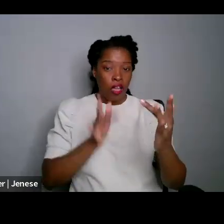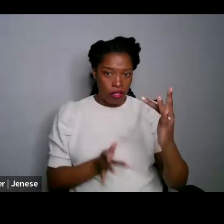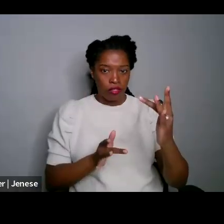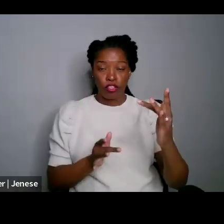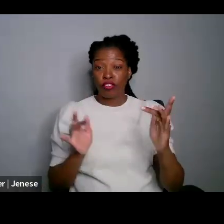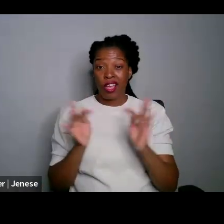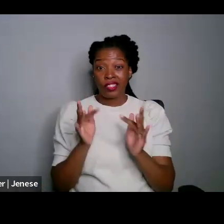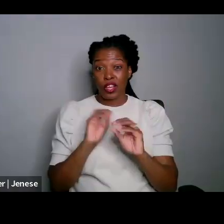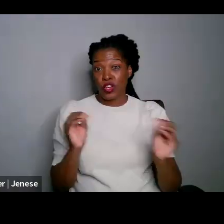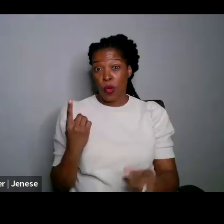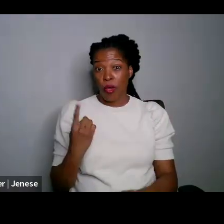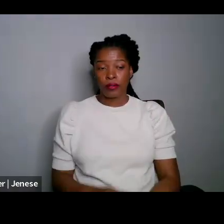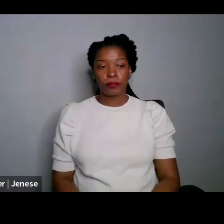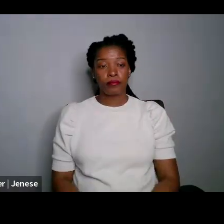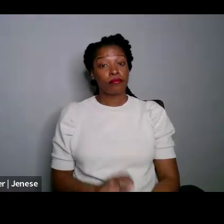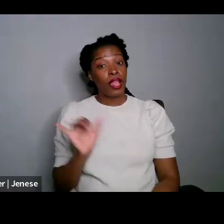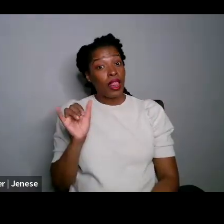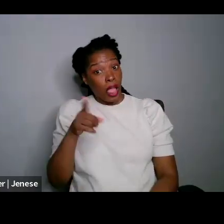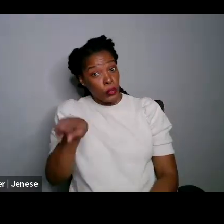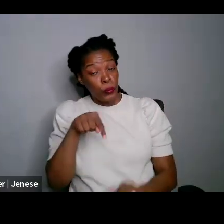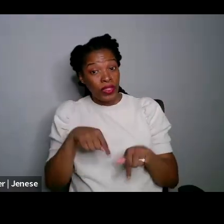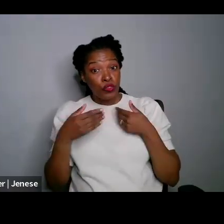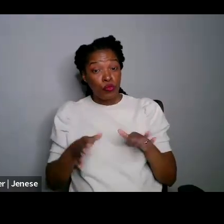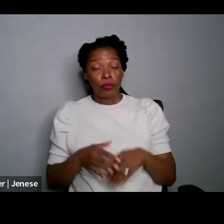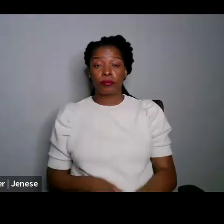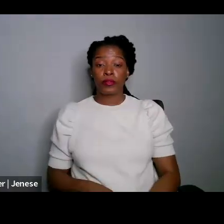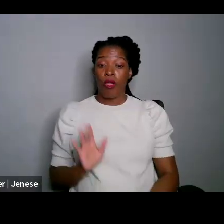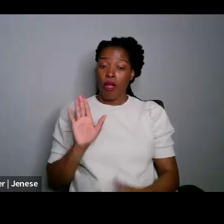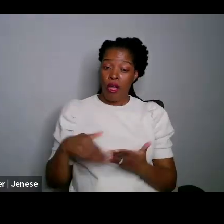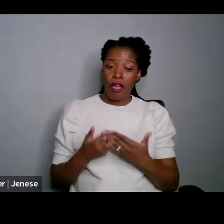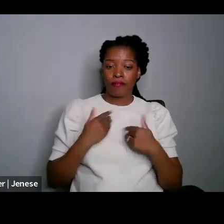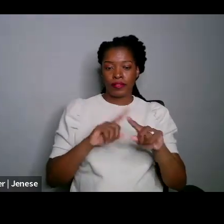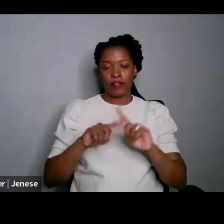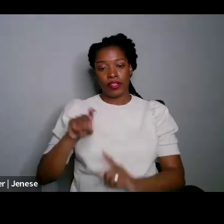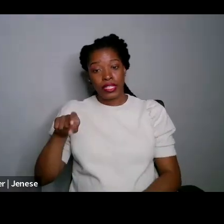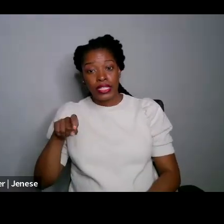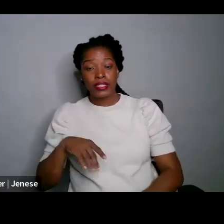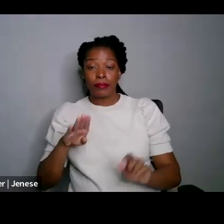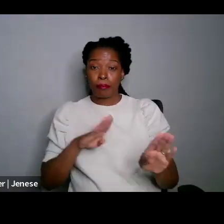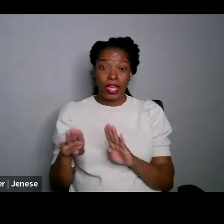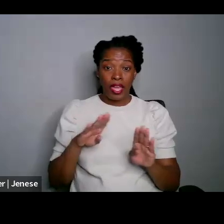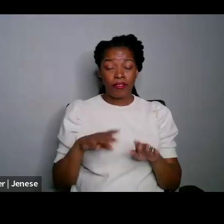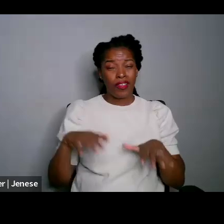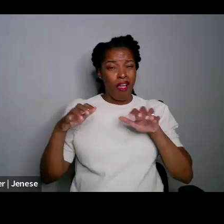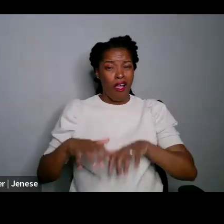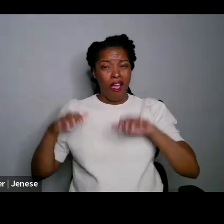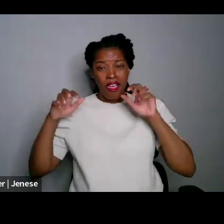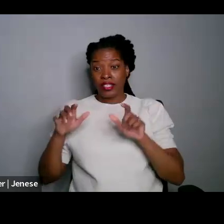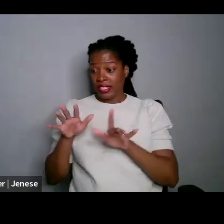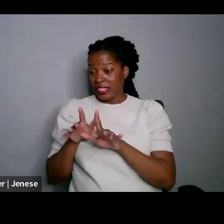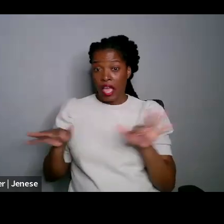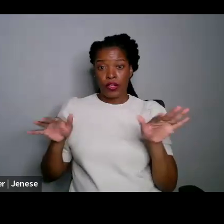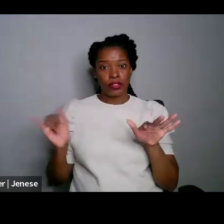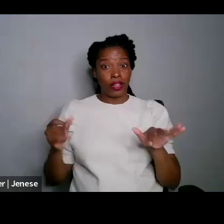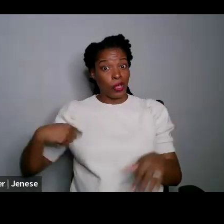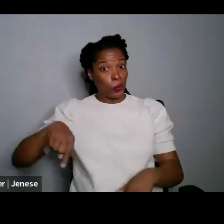our audiences are as diverse as all of us. So, you want to try to tailor your tone, posting times, and